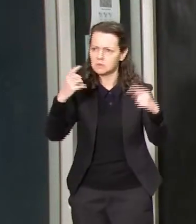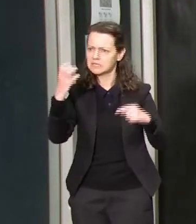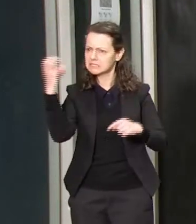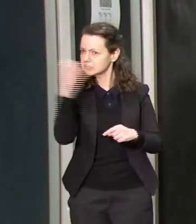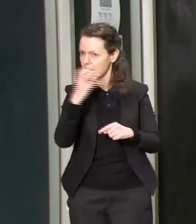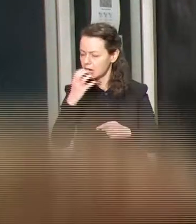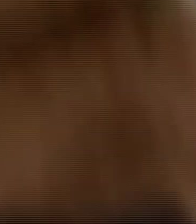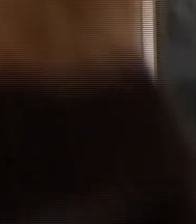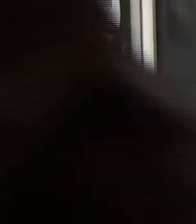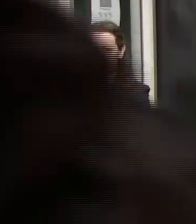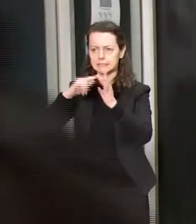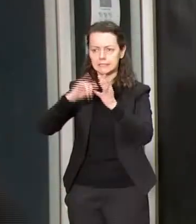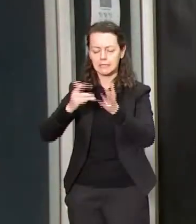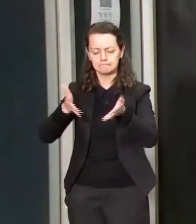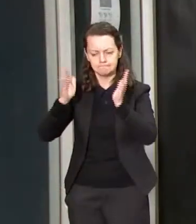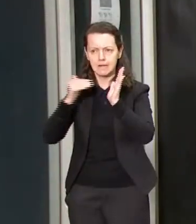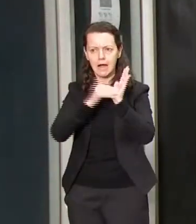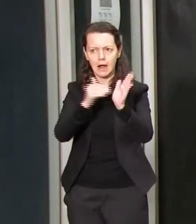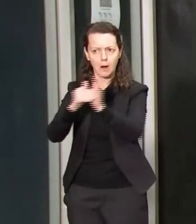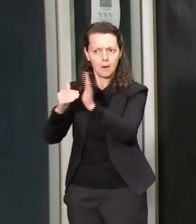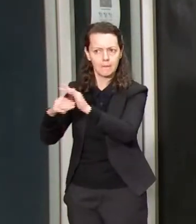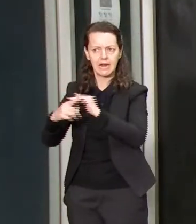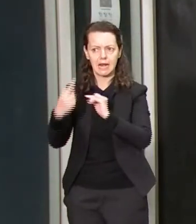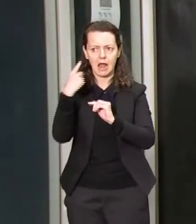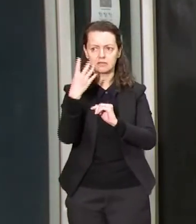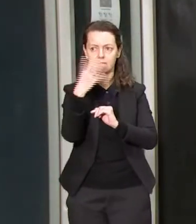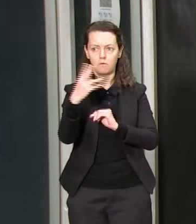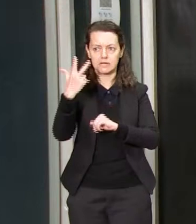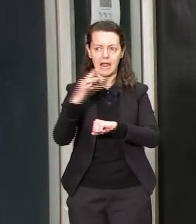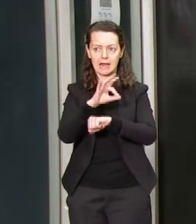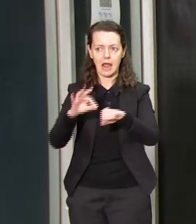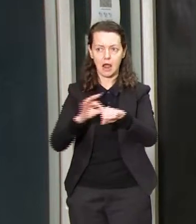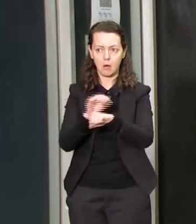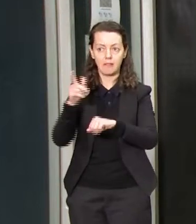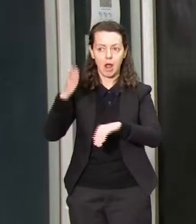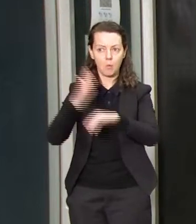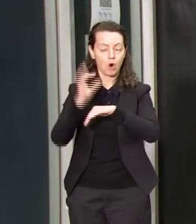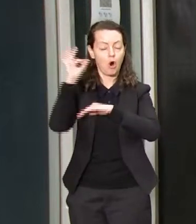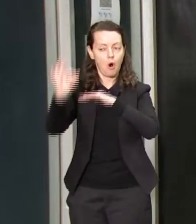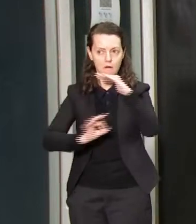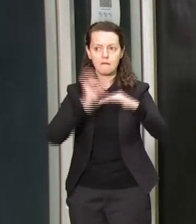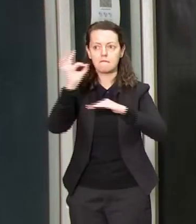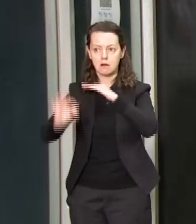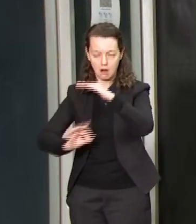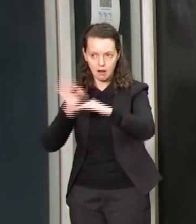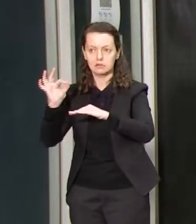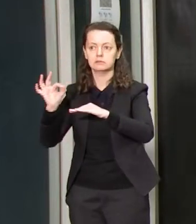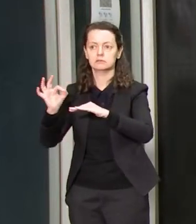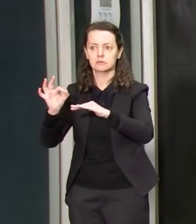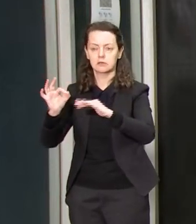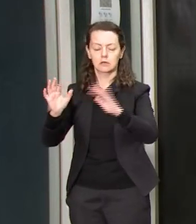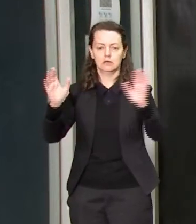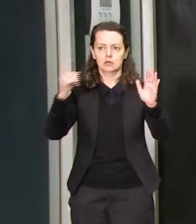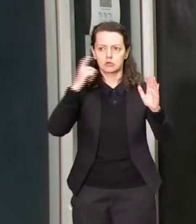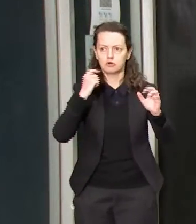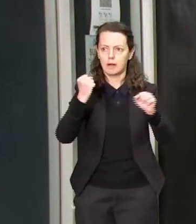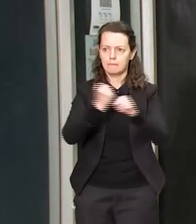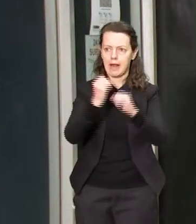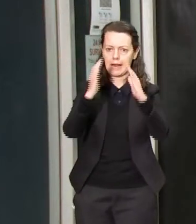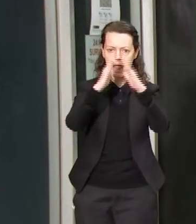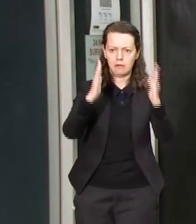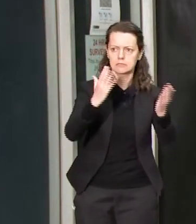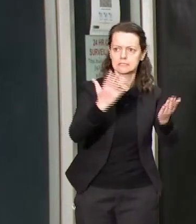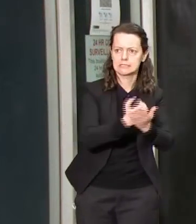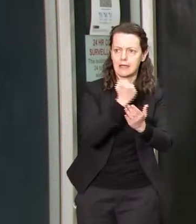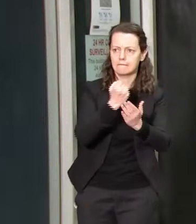last 48 hours, working around the clock to respond to call-outs, to make homes, communities